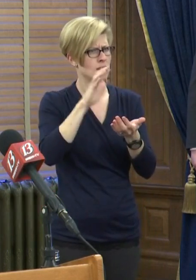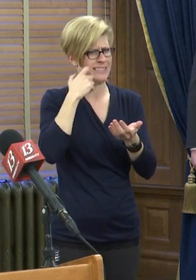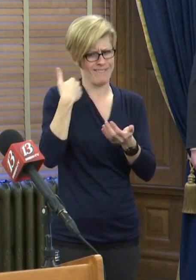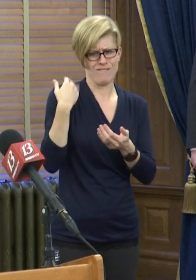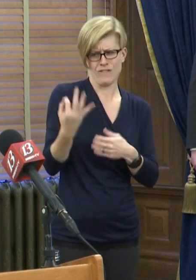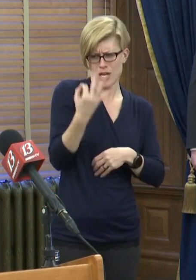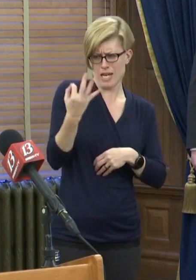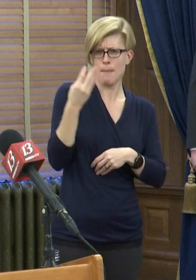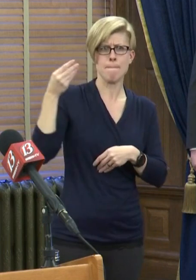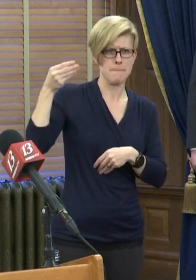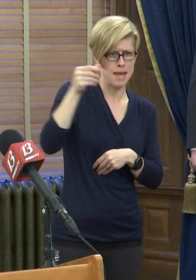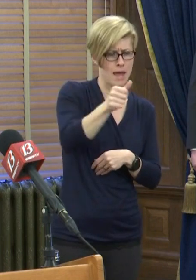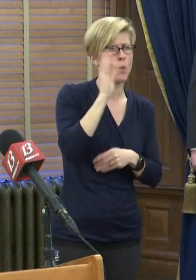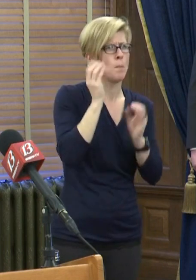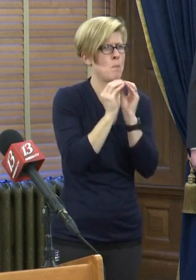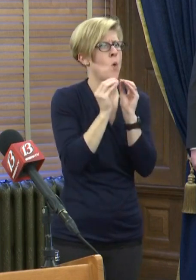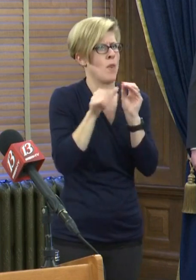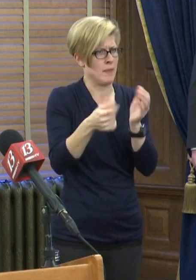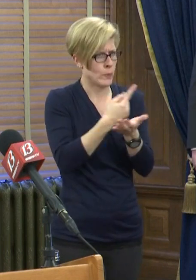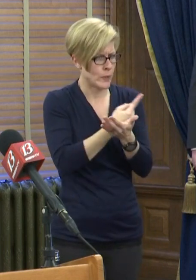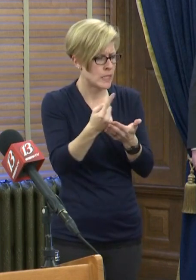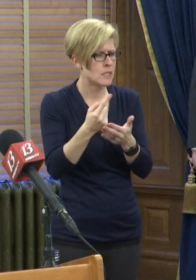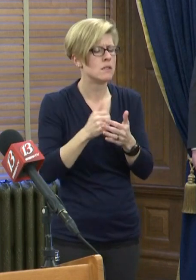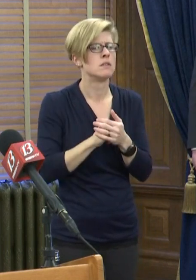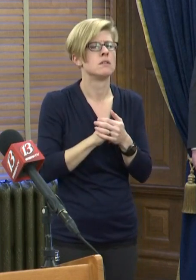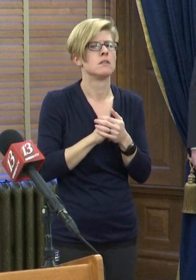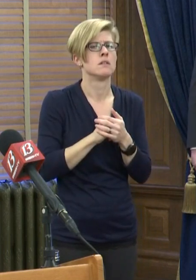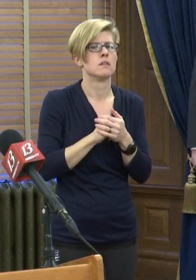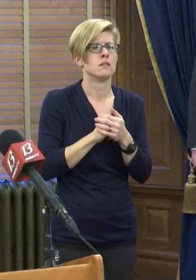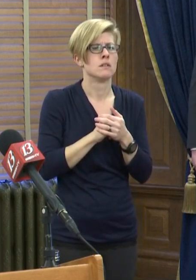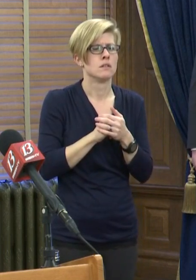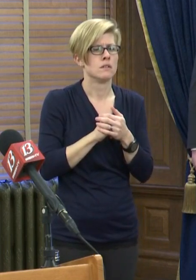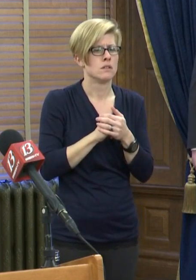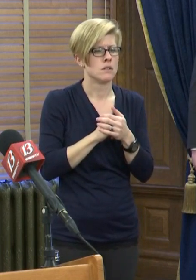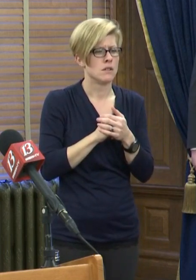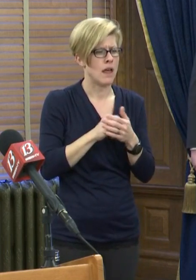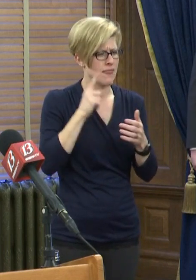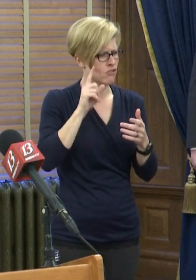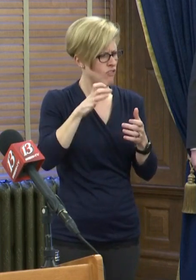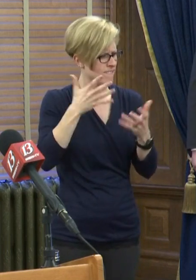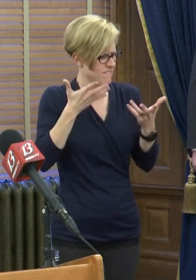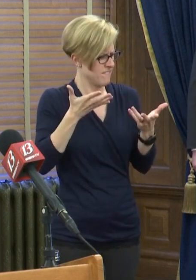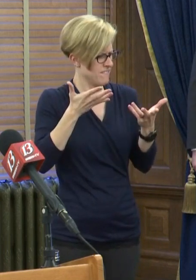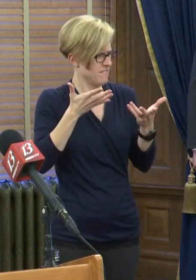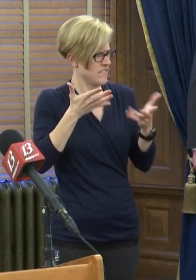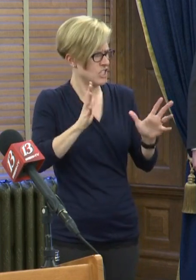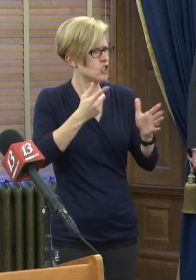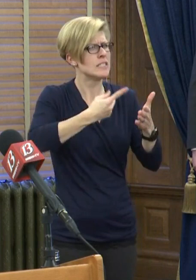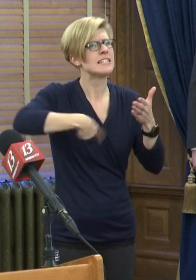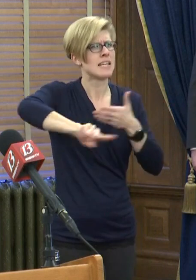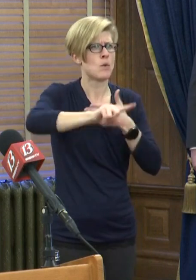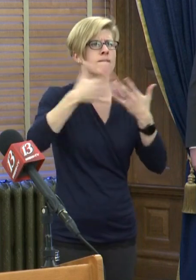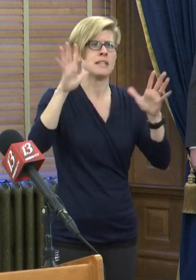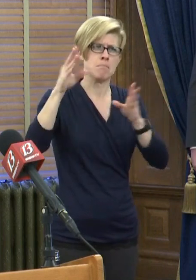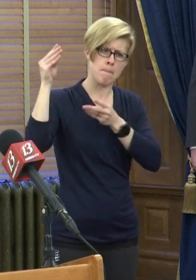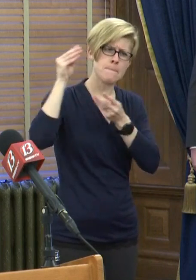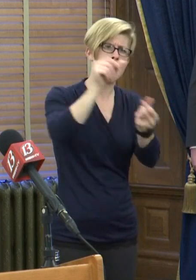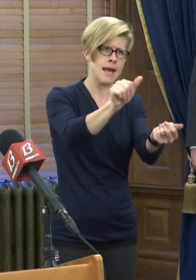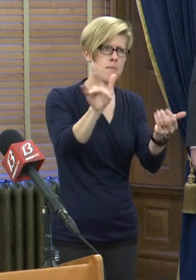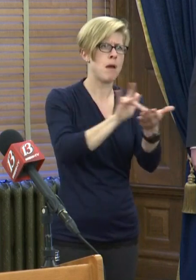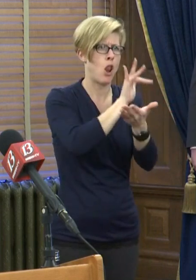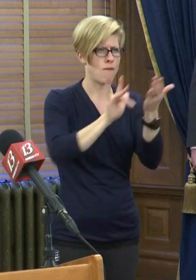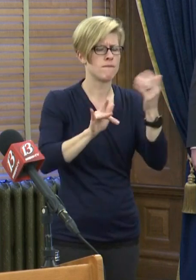Friday, and more to come the end of this week, and then we should finish that up sometime, I believe, next week, and